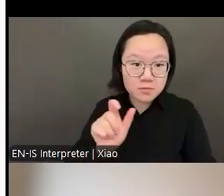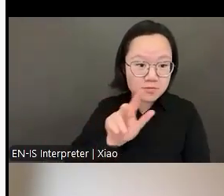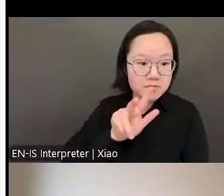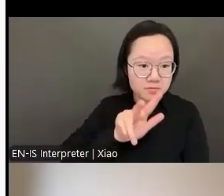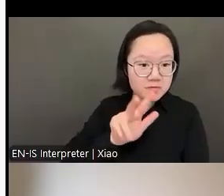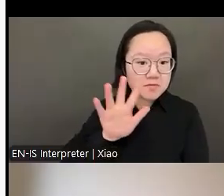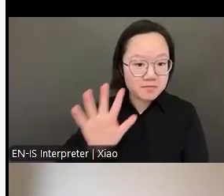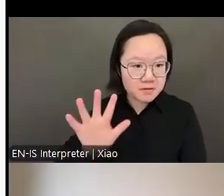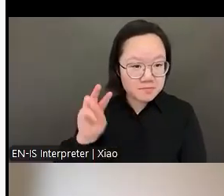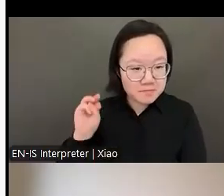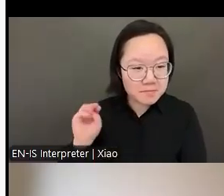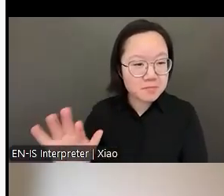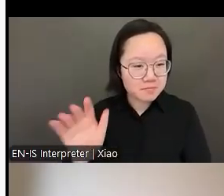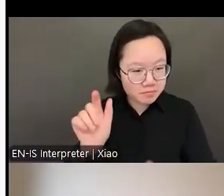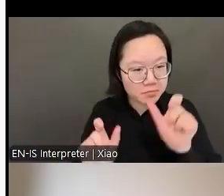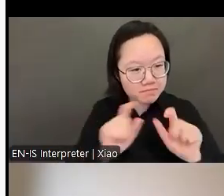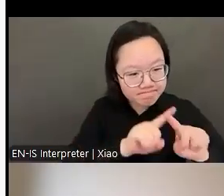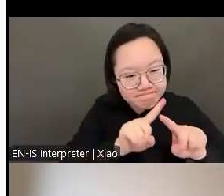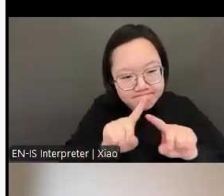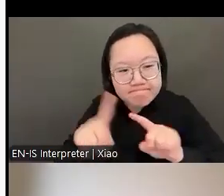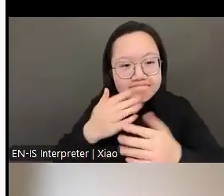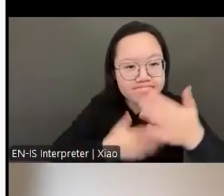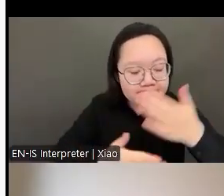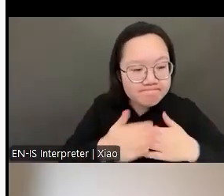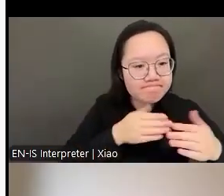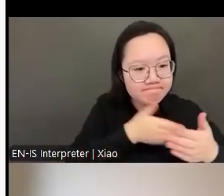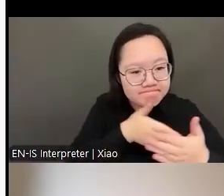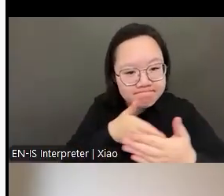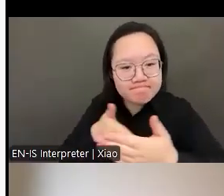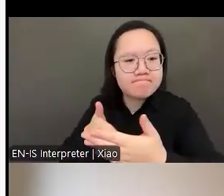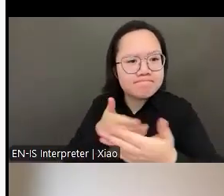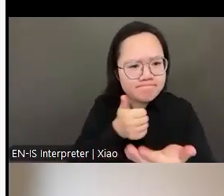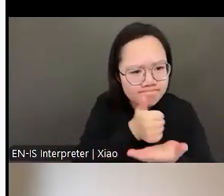And now I would like to welcome today's chair,